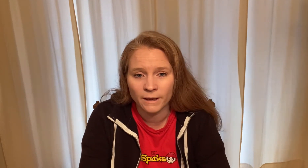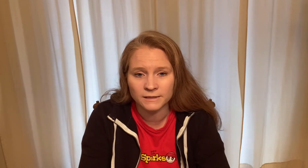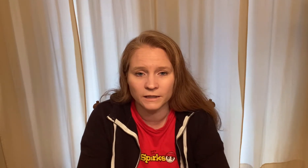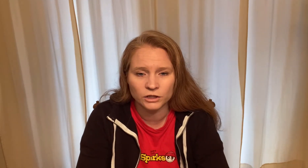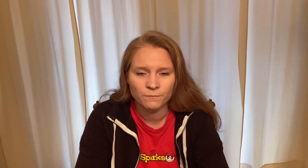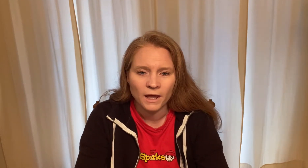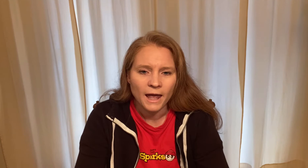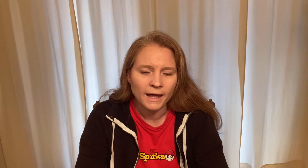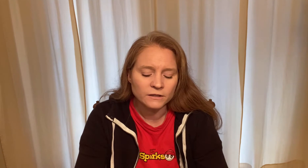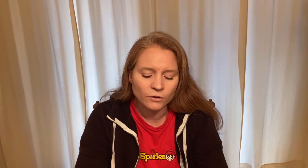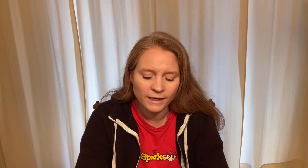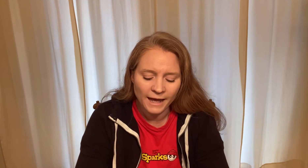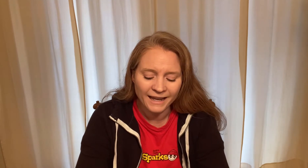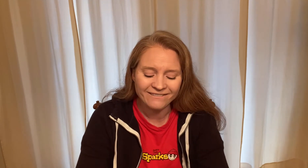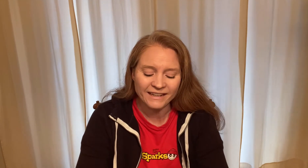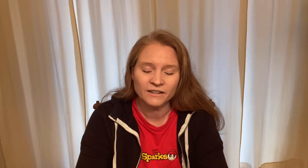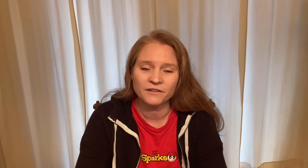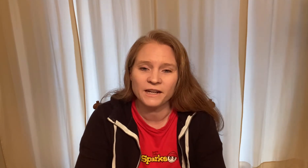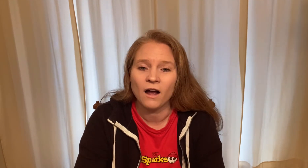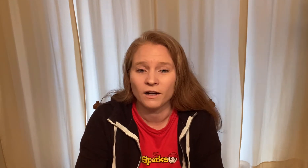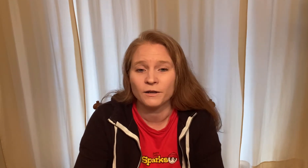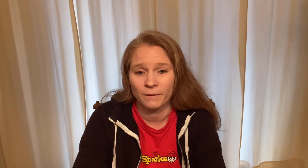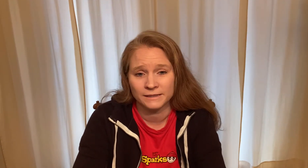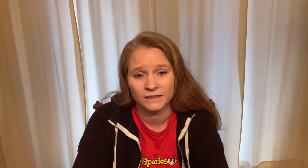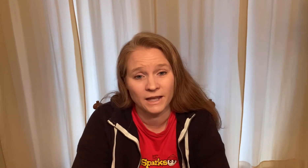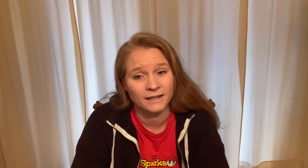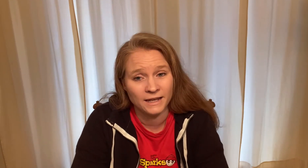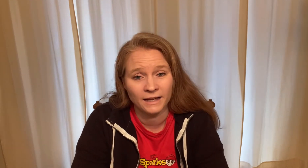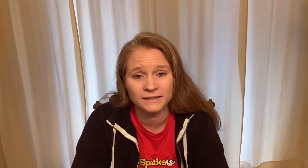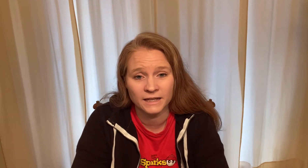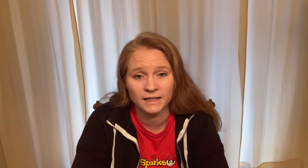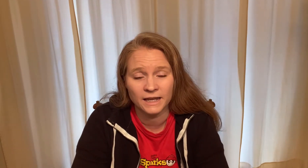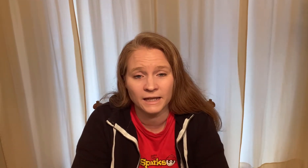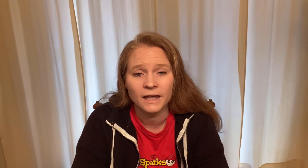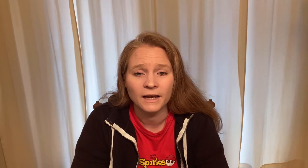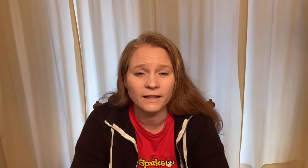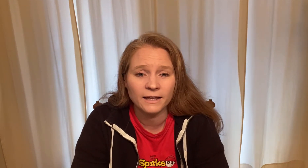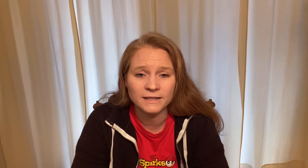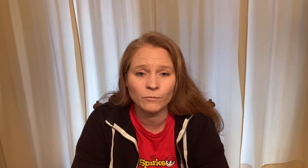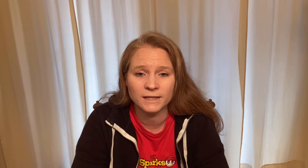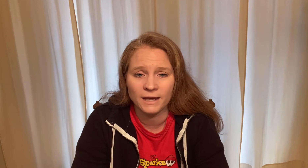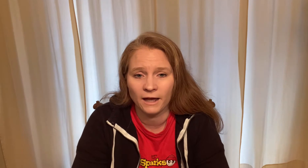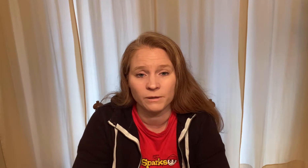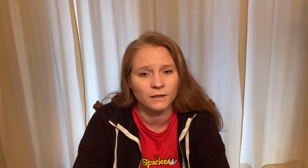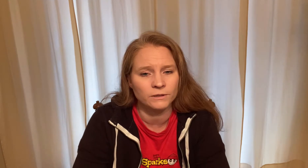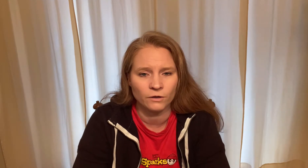message. And so he had a very hard message that he had to tell the king. Now the king's name was Ahab, and he was known for